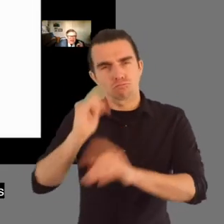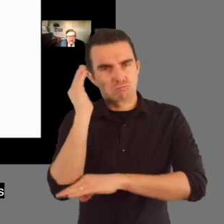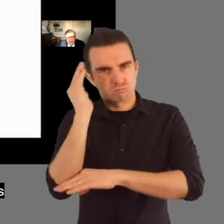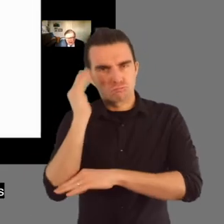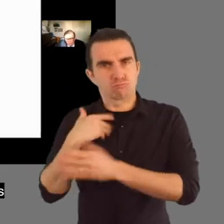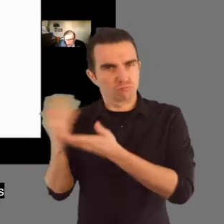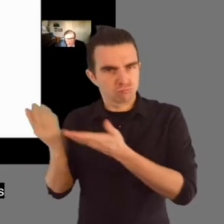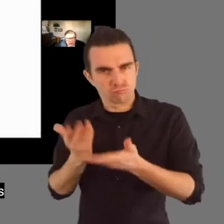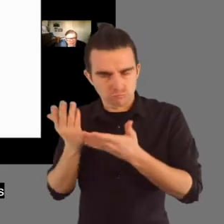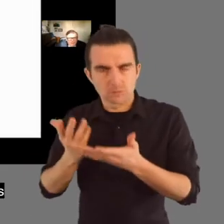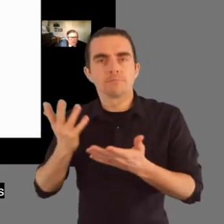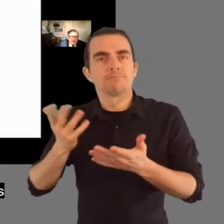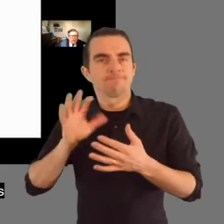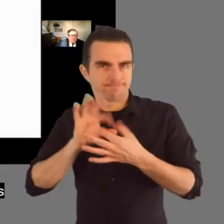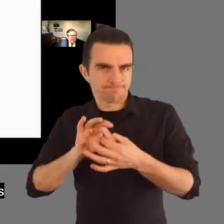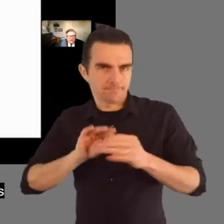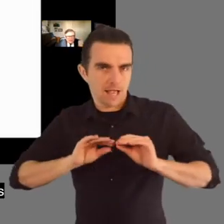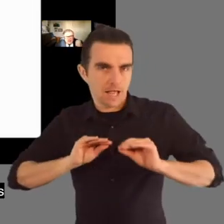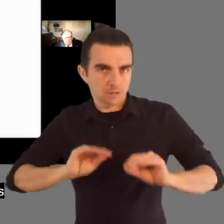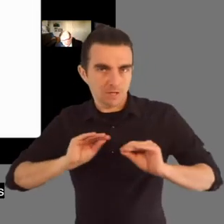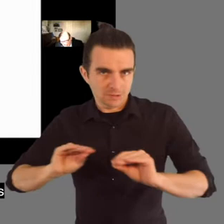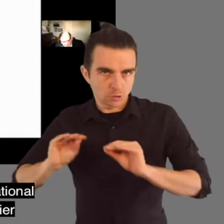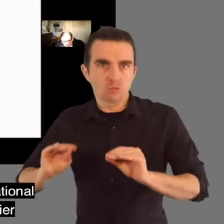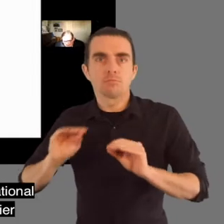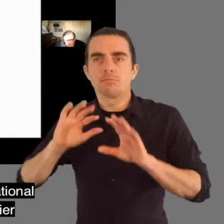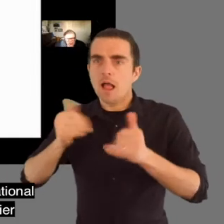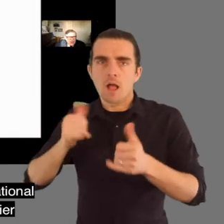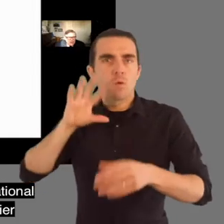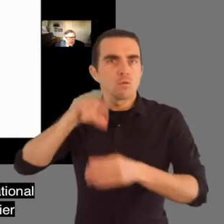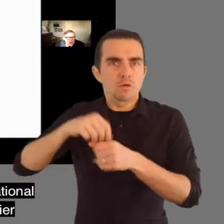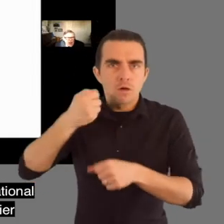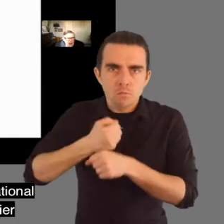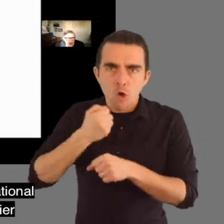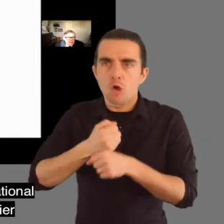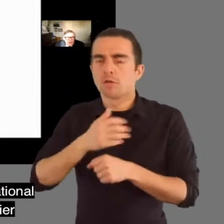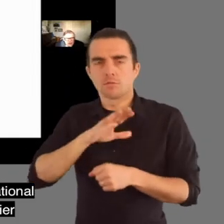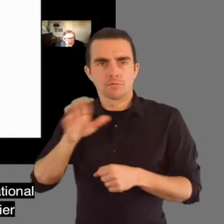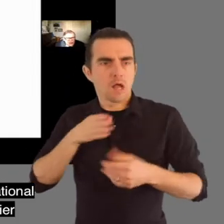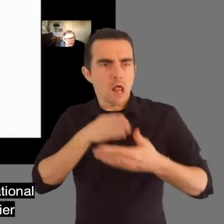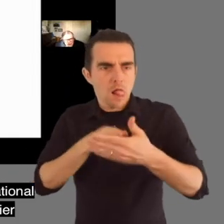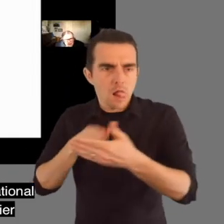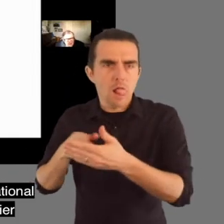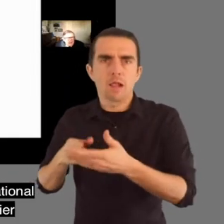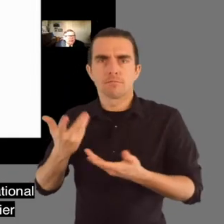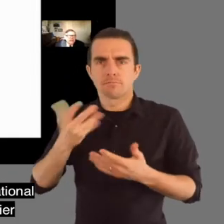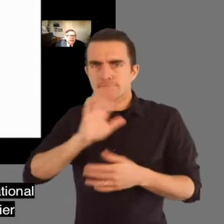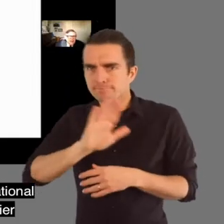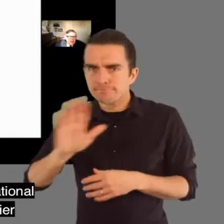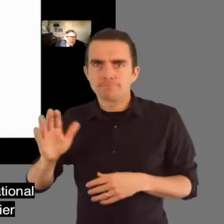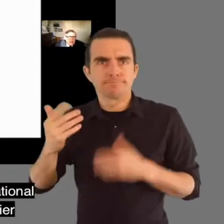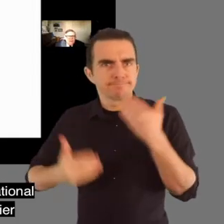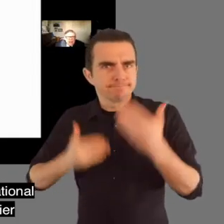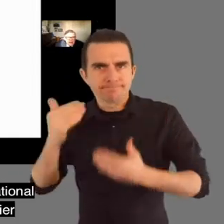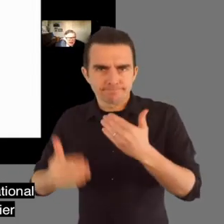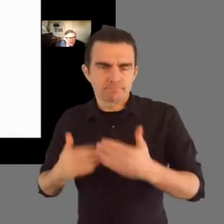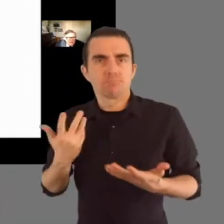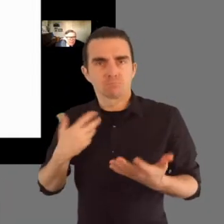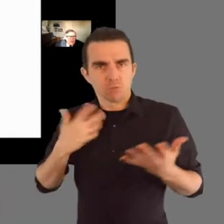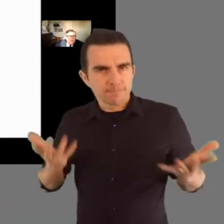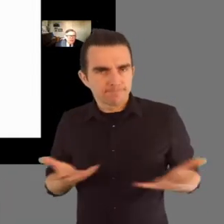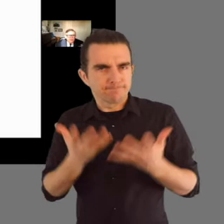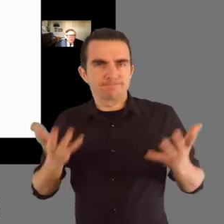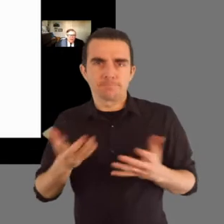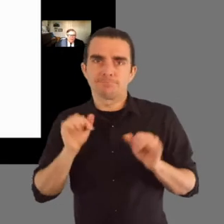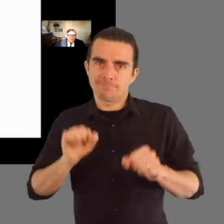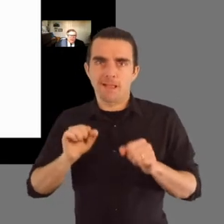services. You will hear from various speakers. They will say it's education and lack of vocational training that is the key barrier that